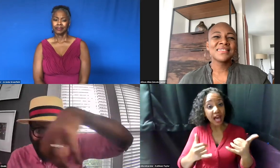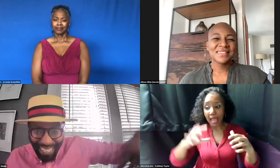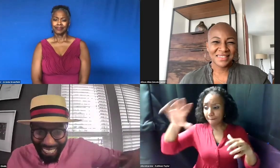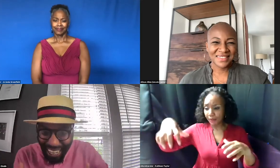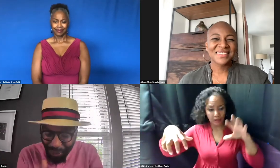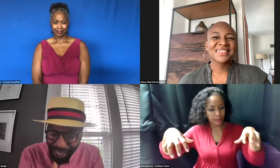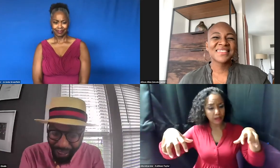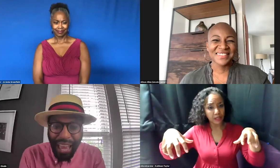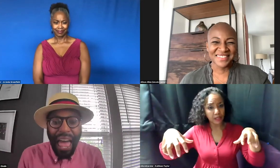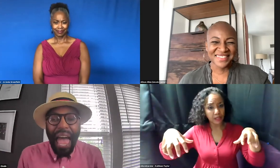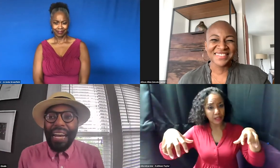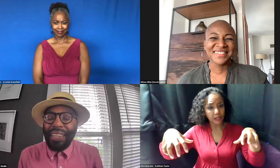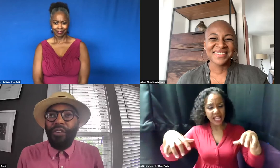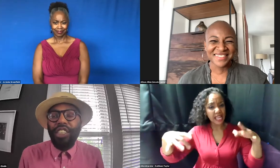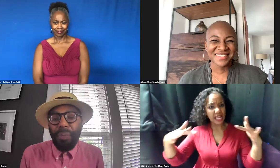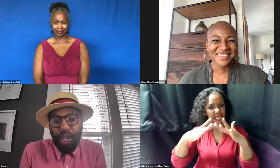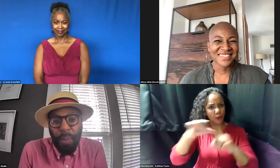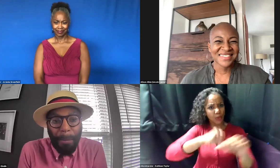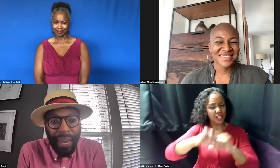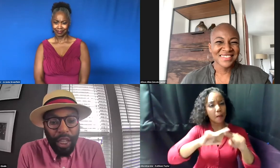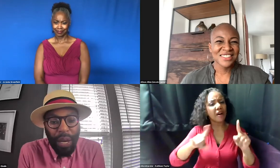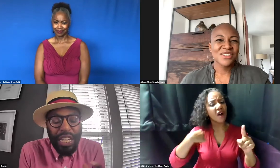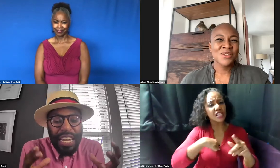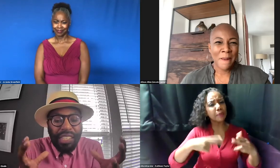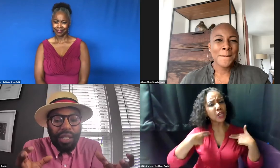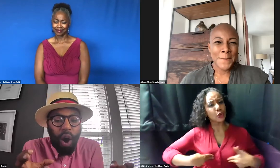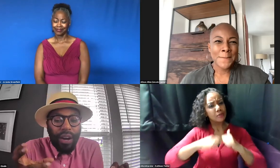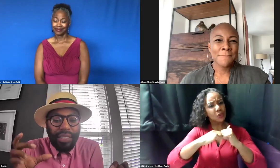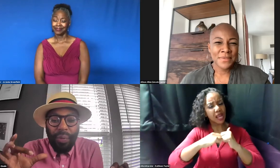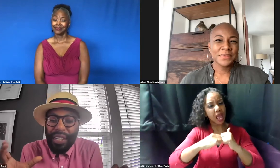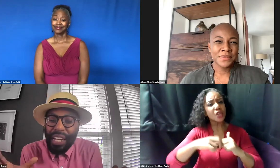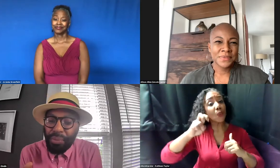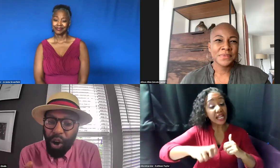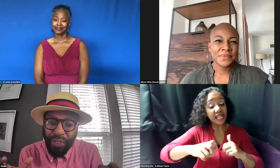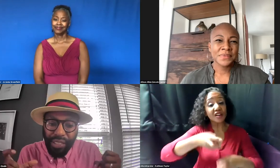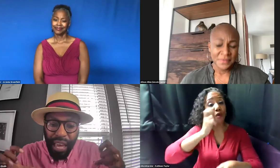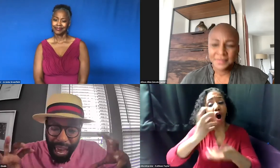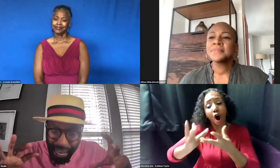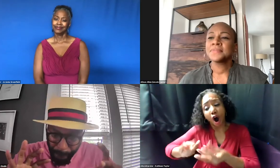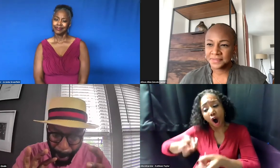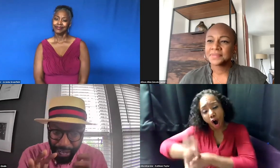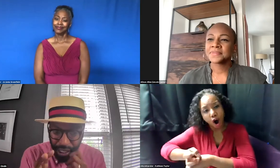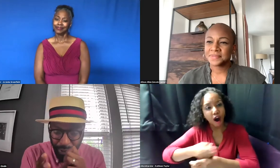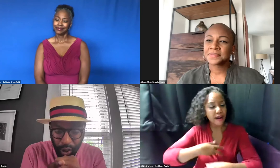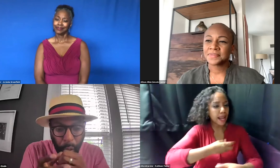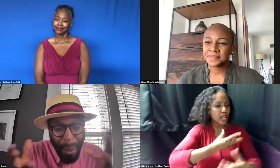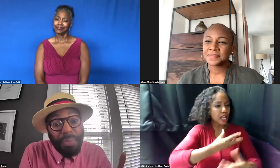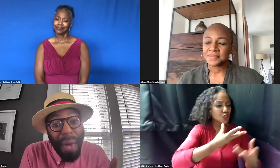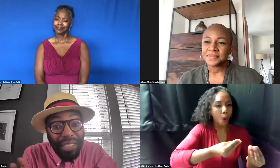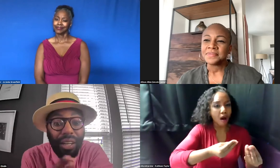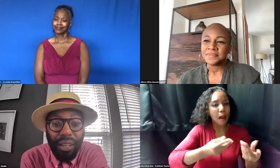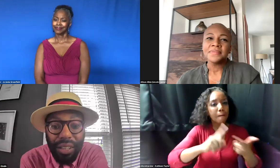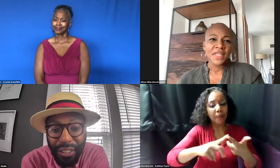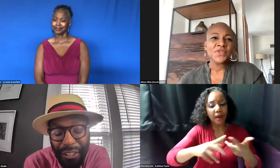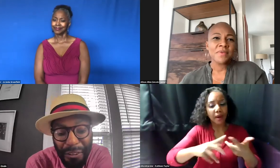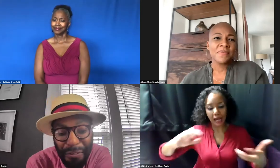sides so that they can connect to each other. And I think for us to be human beings, we need some hardness and we need some softness. And the combination of the two makes